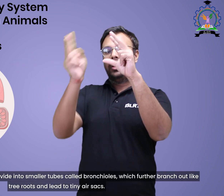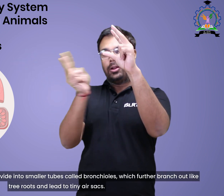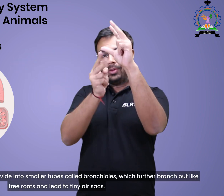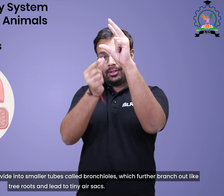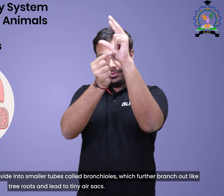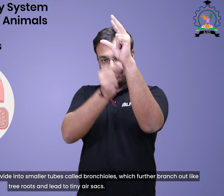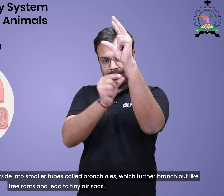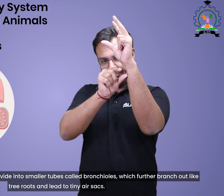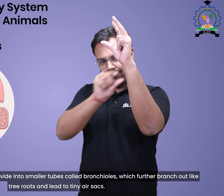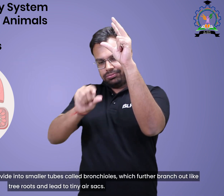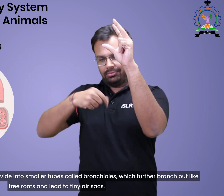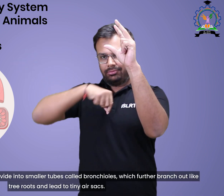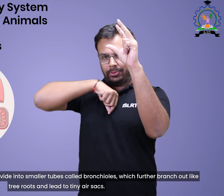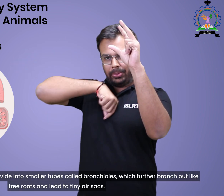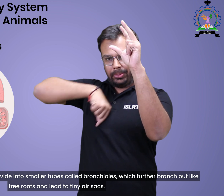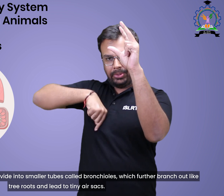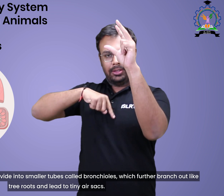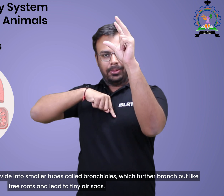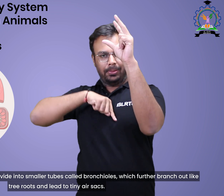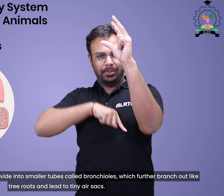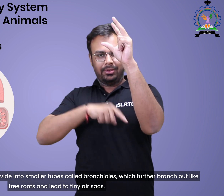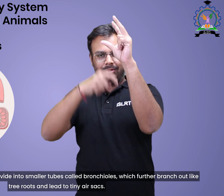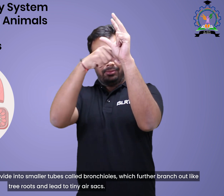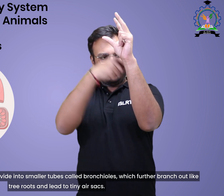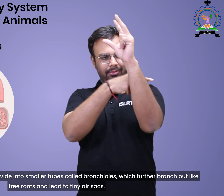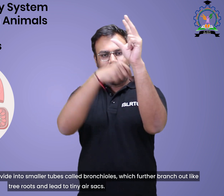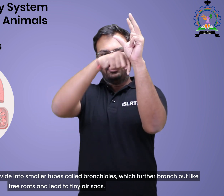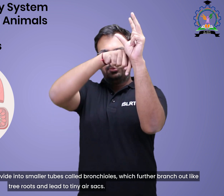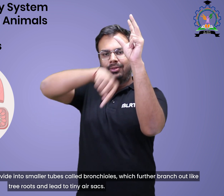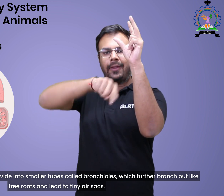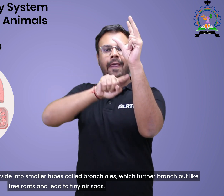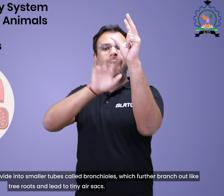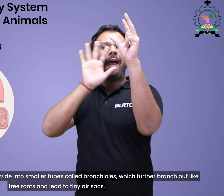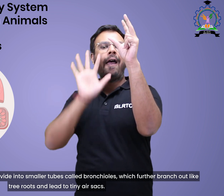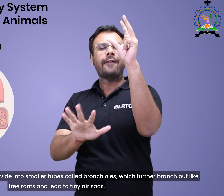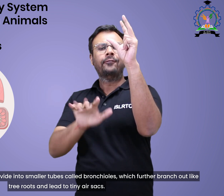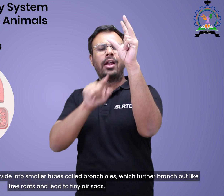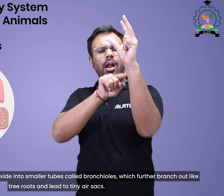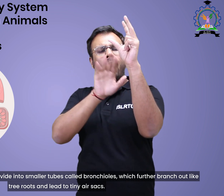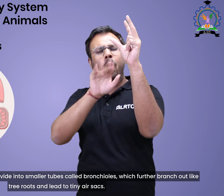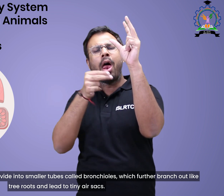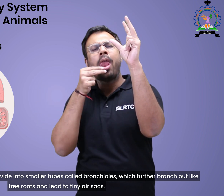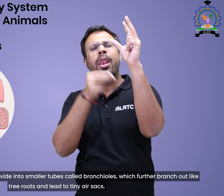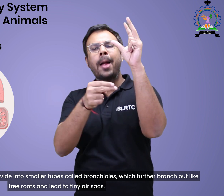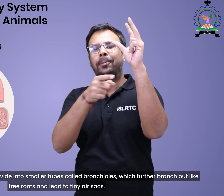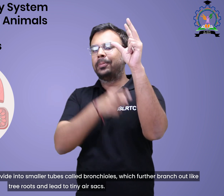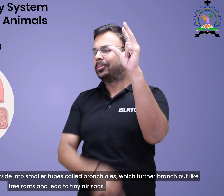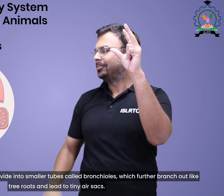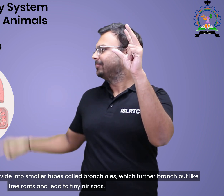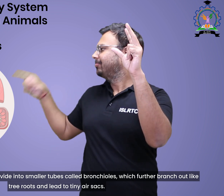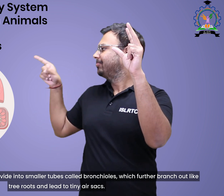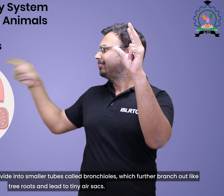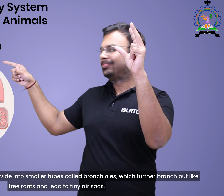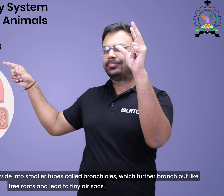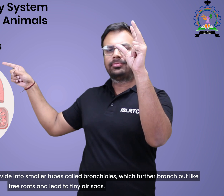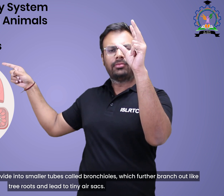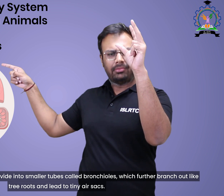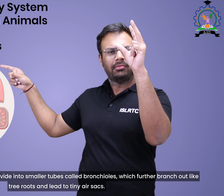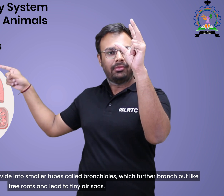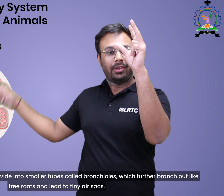Inside the lungs, the bronchi divide into smaller tubes called bronchioles, which further branch out like tree roots and lead